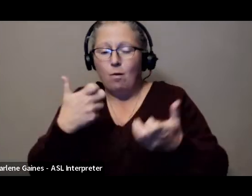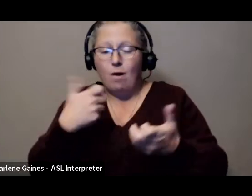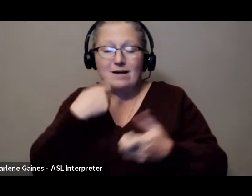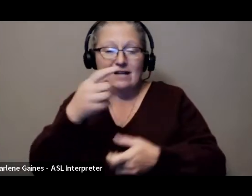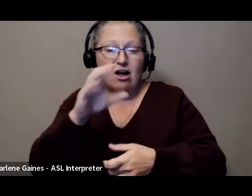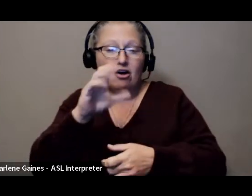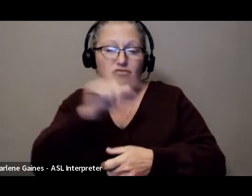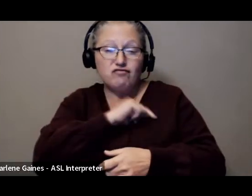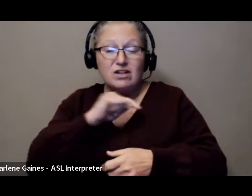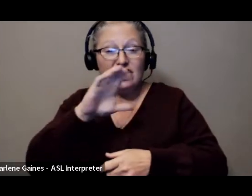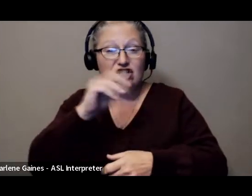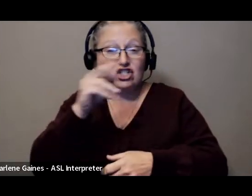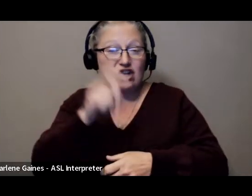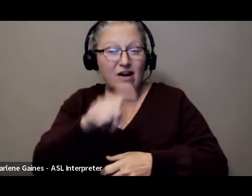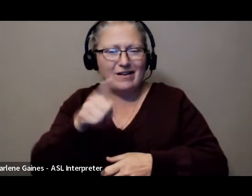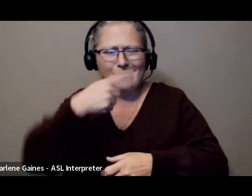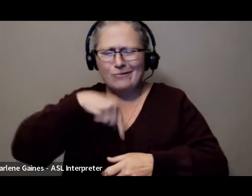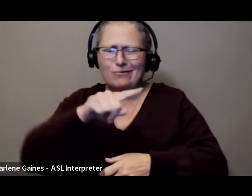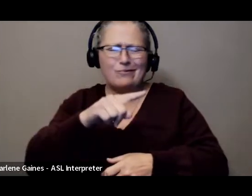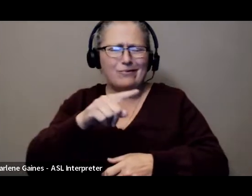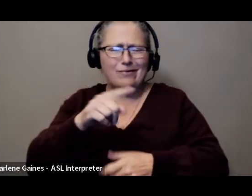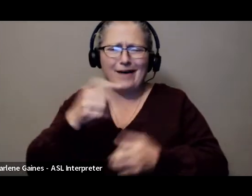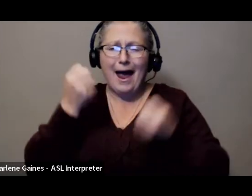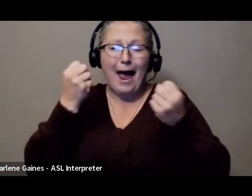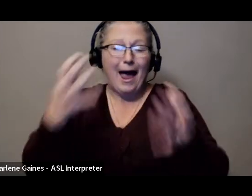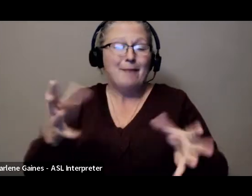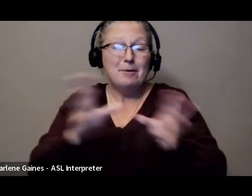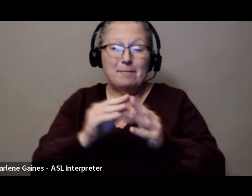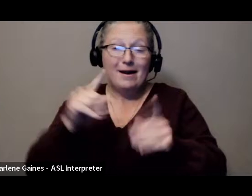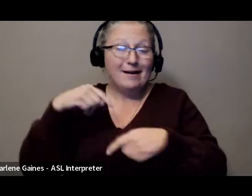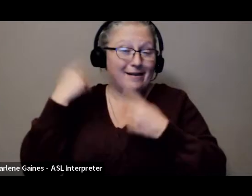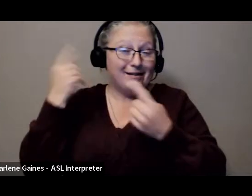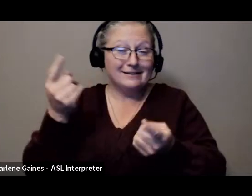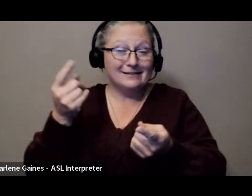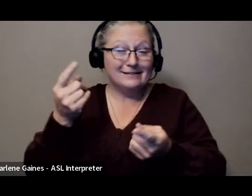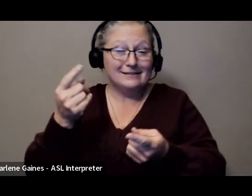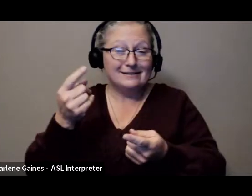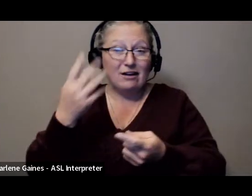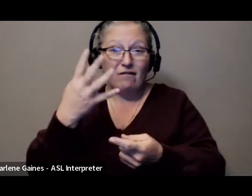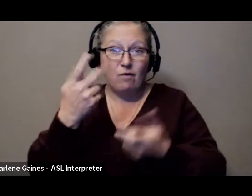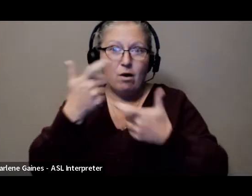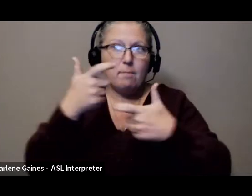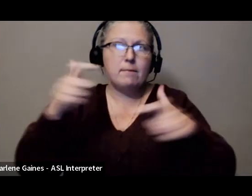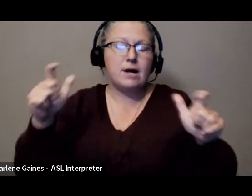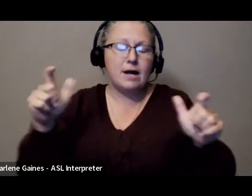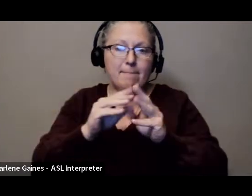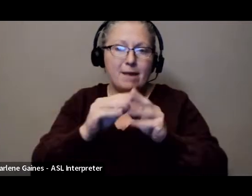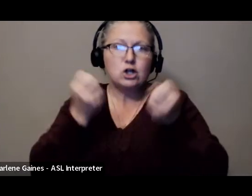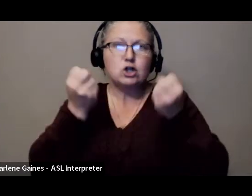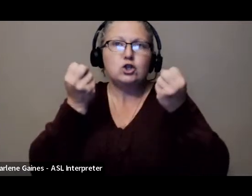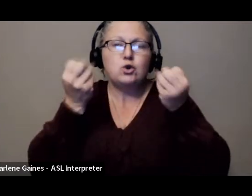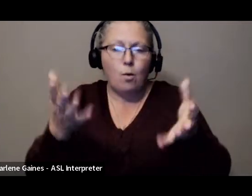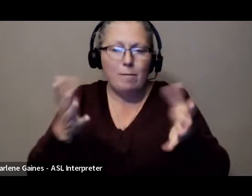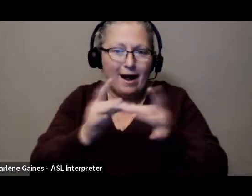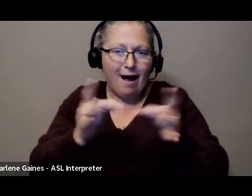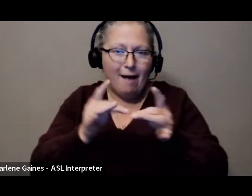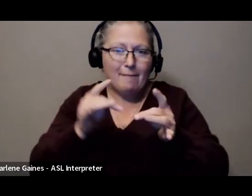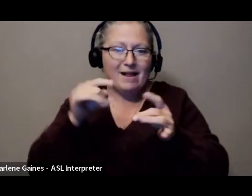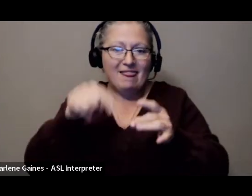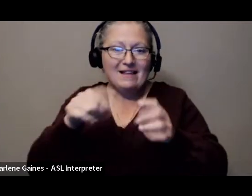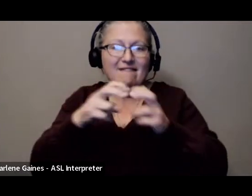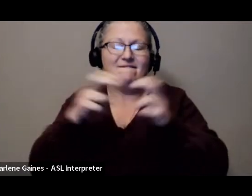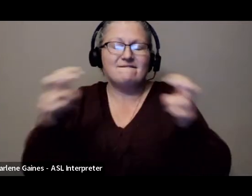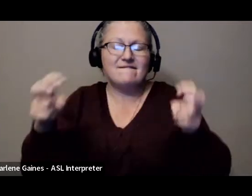Trustee Chavez that, we've been through how many meetings now? 4 major meetings where we've had so many comments in this